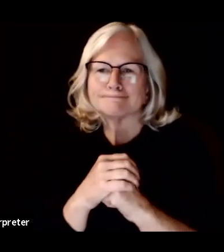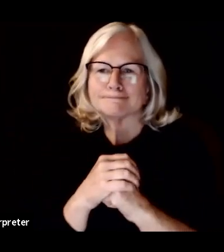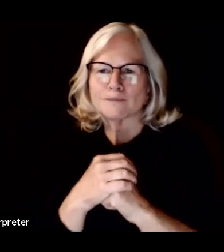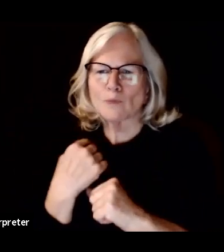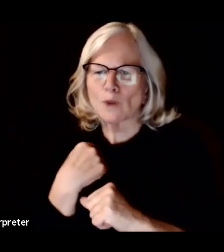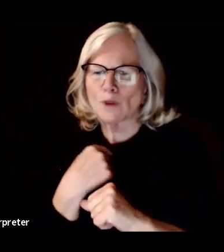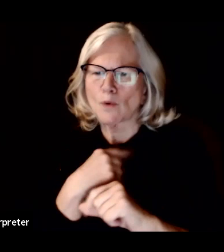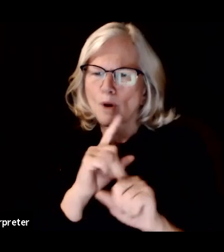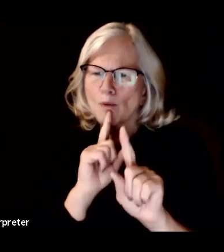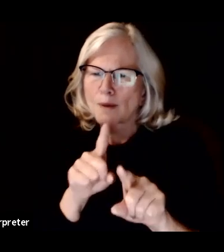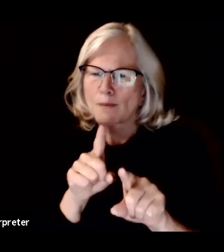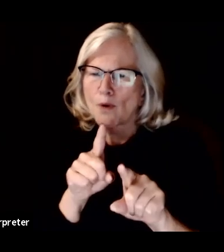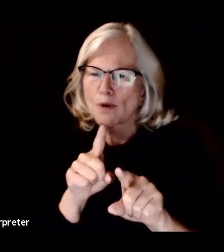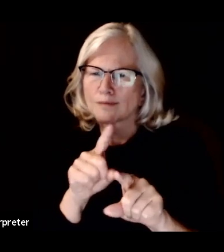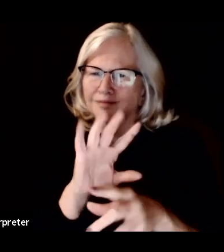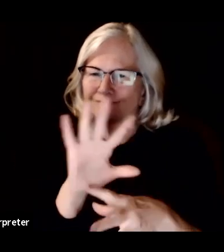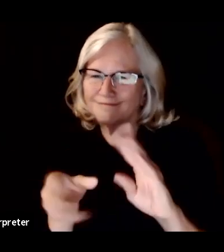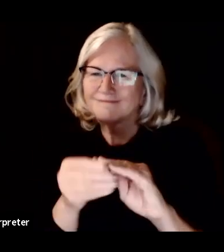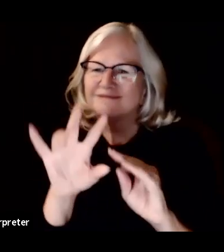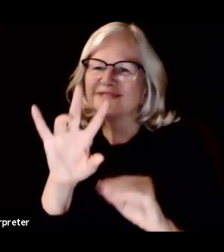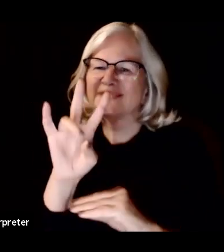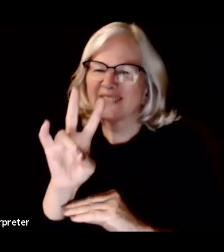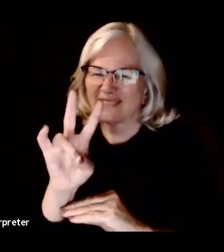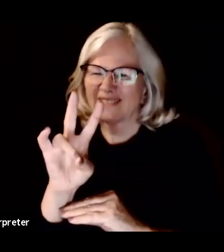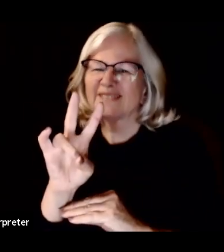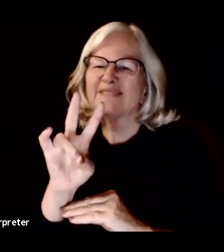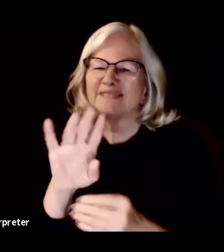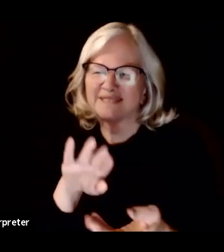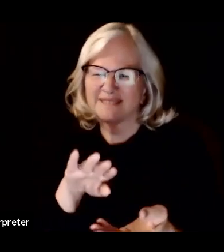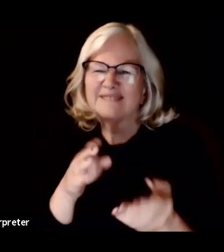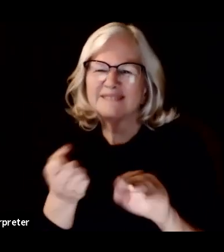deaths today, bringing us to a new total of